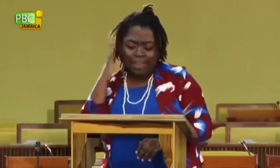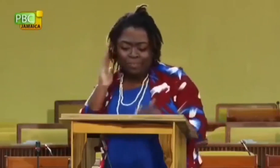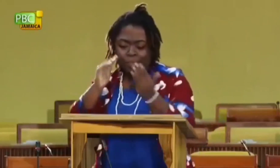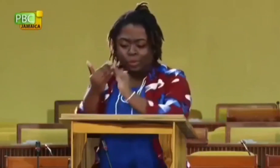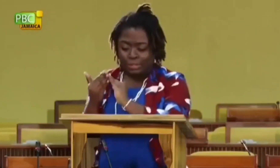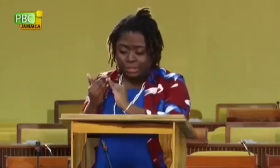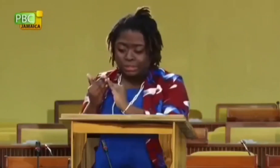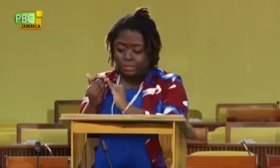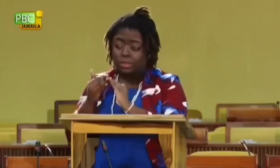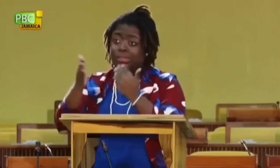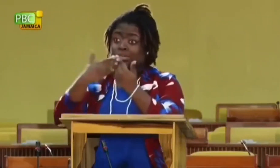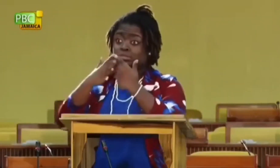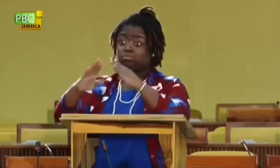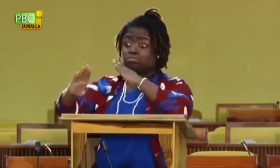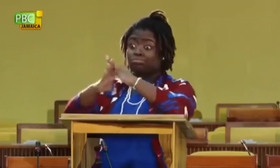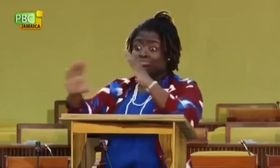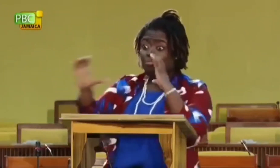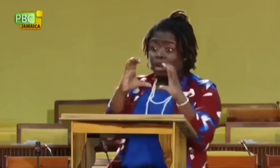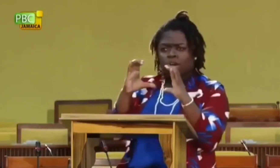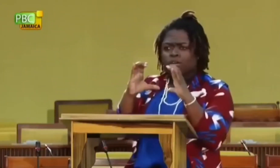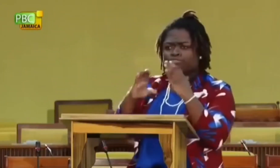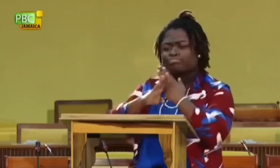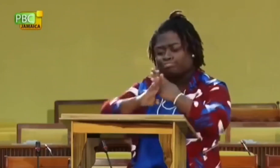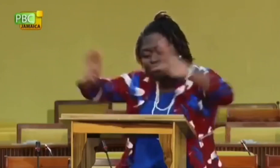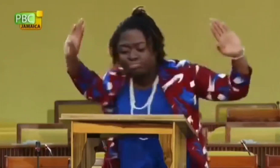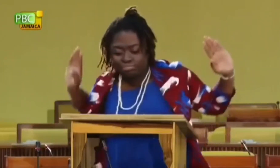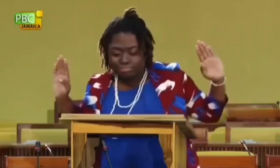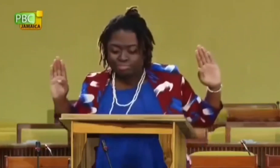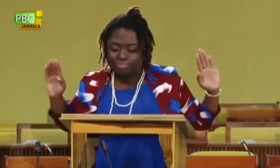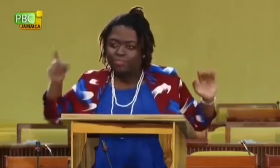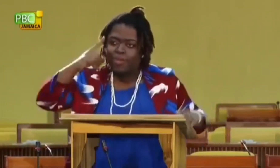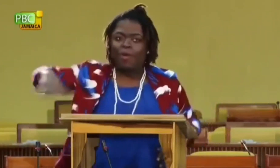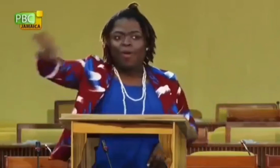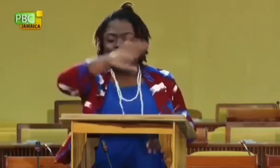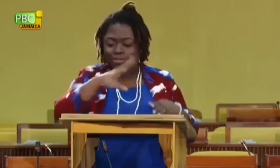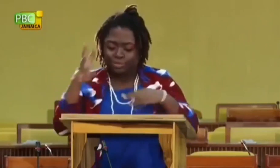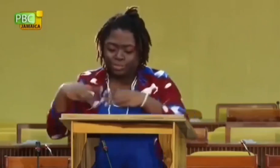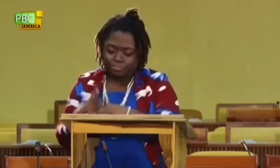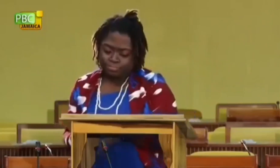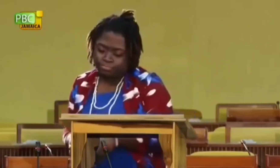barrier to communication that currently exists.